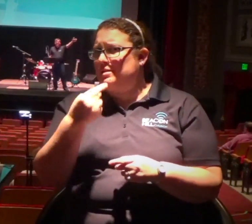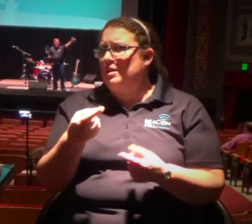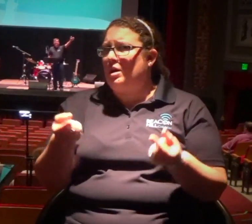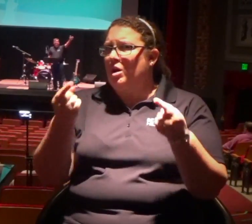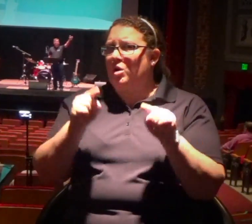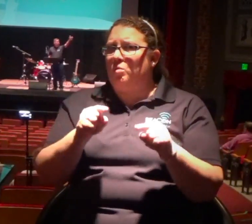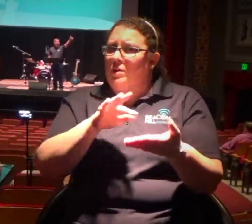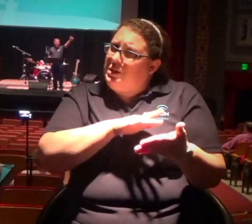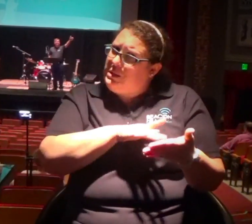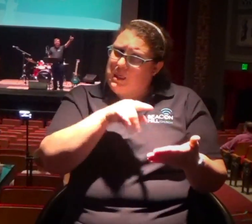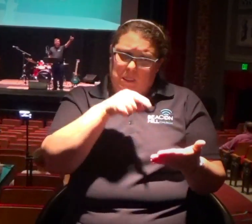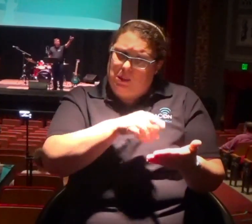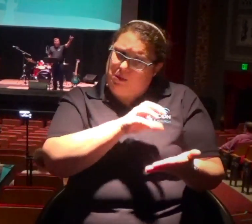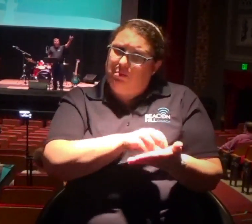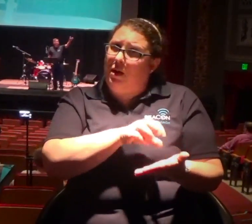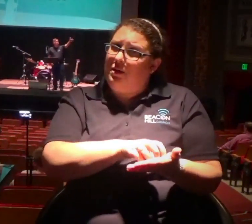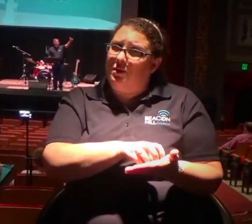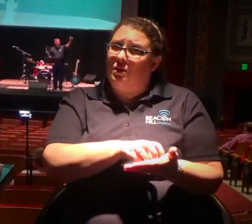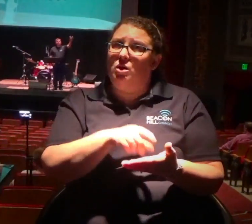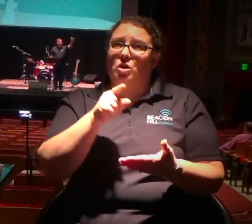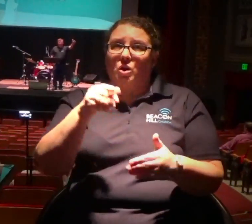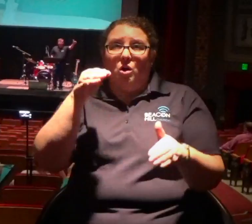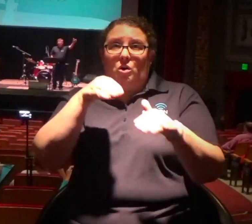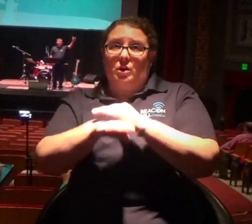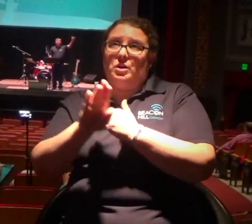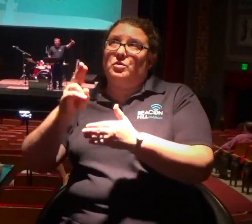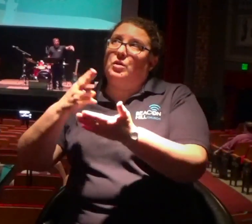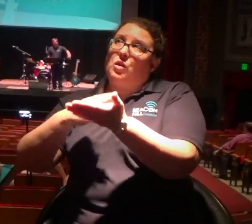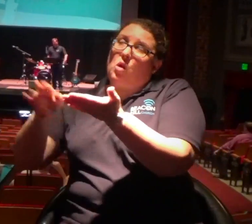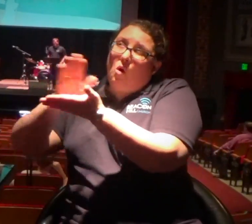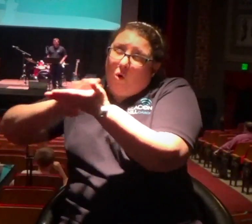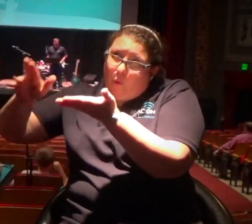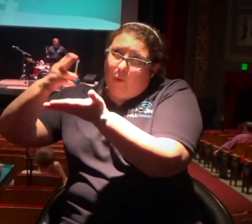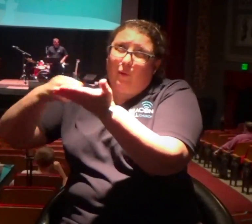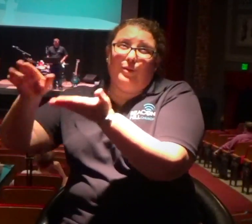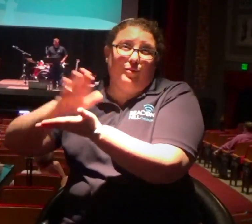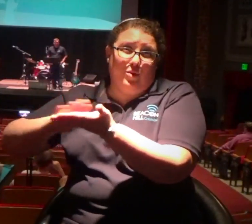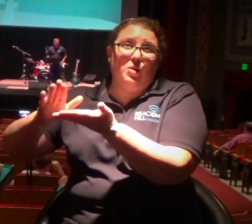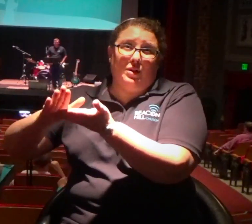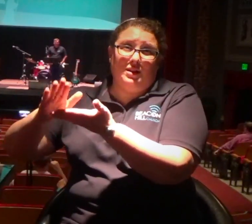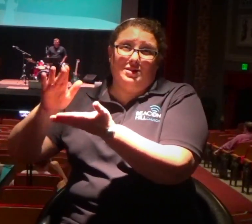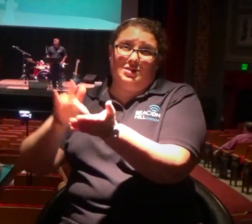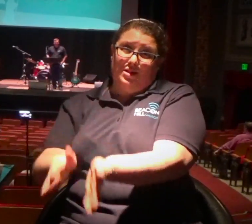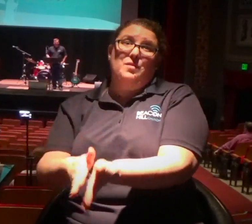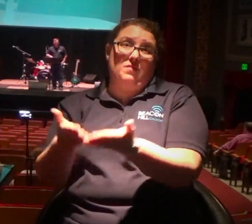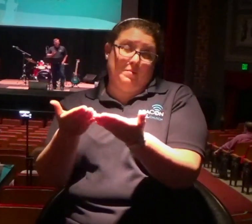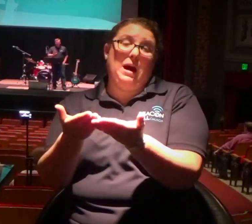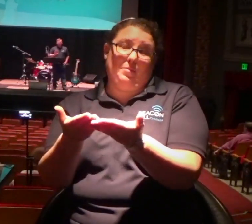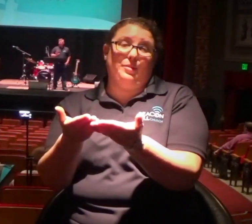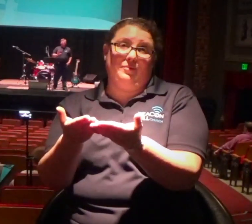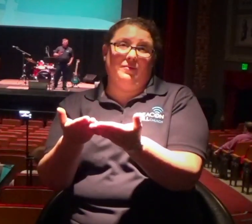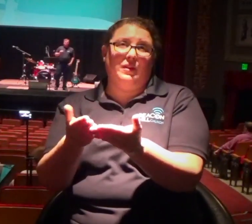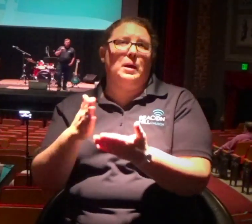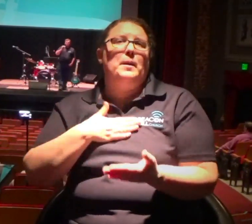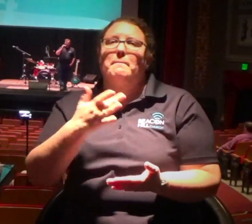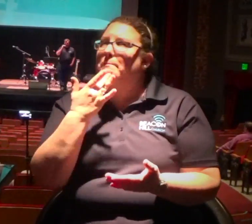Isaiah 53, you are entering the Holy of Holies of Scripture. My favorite and most